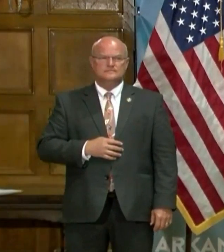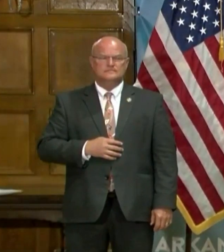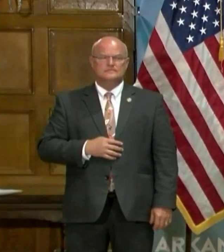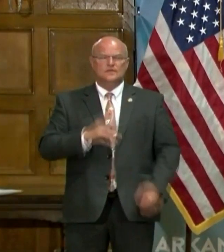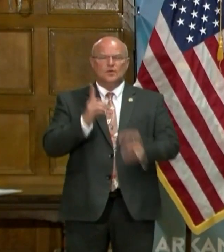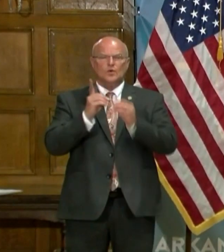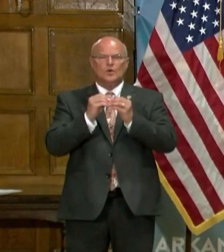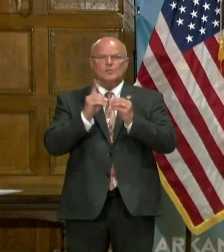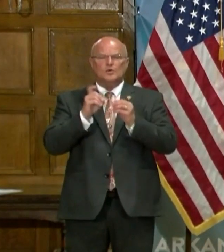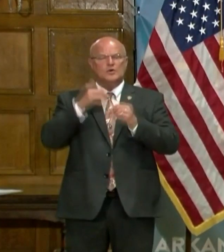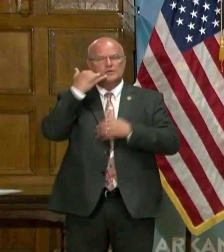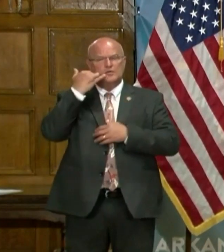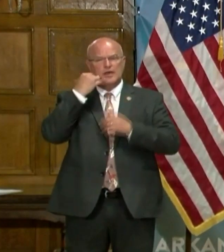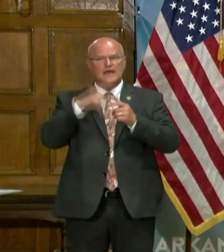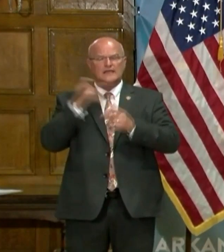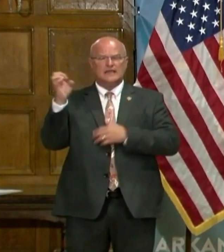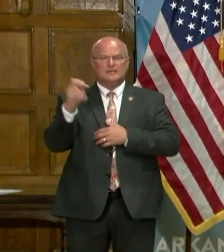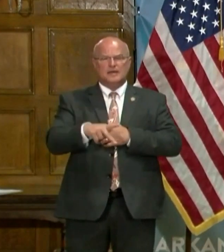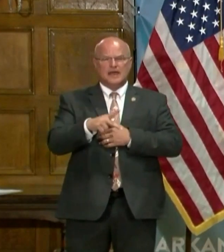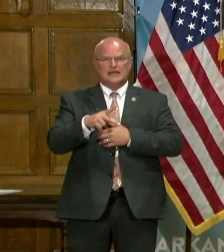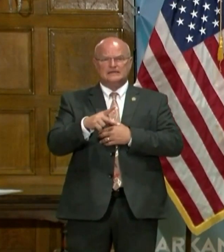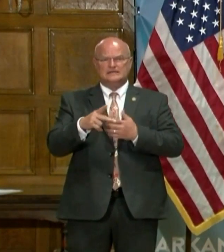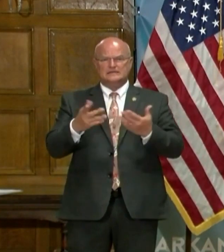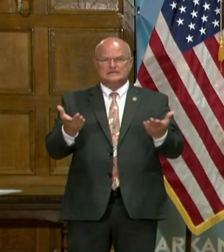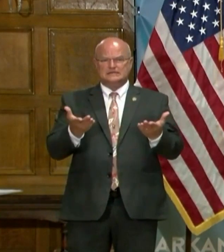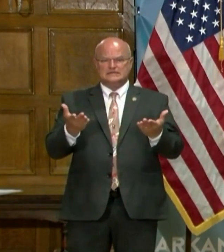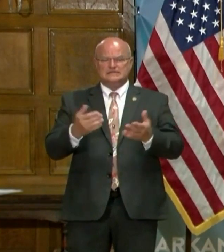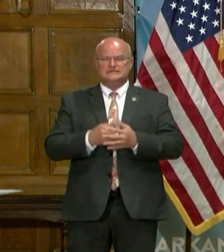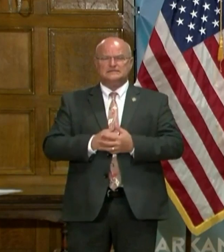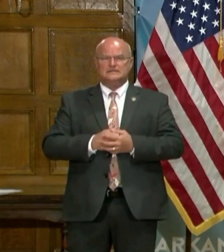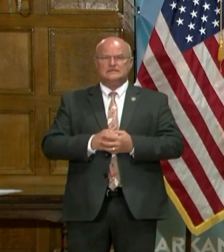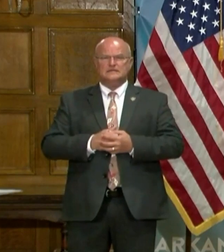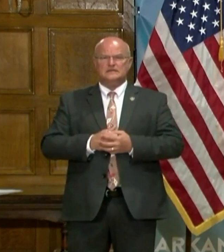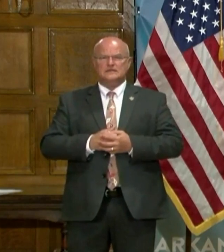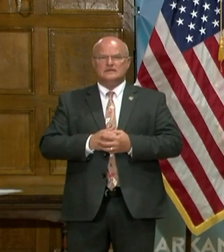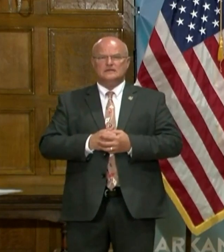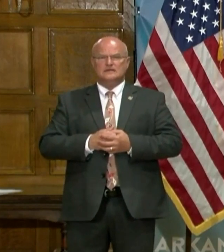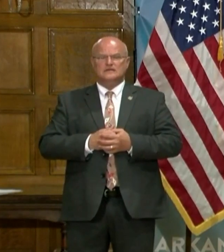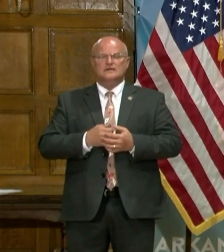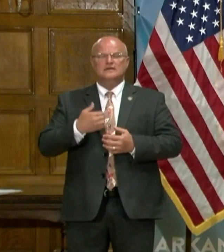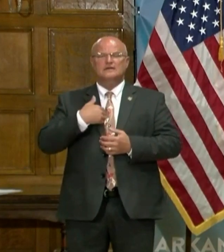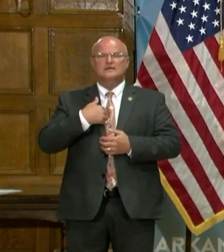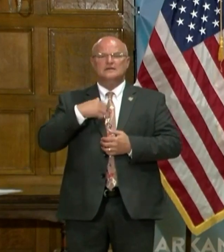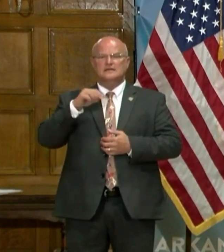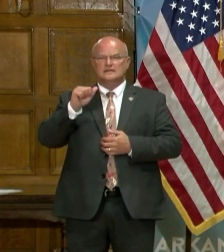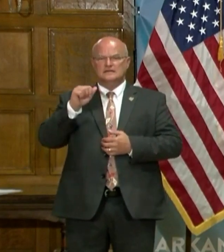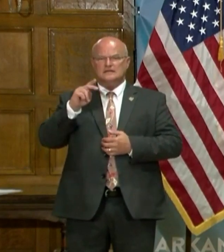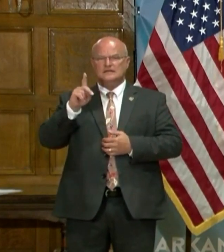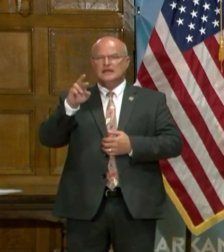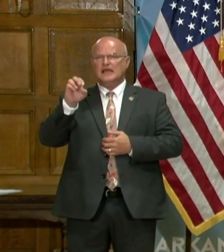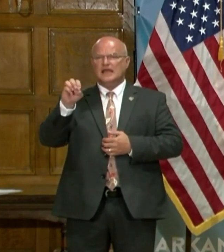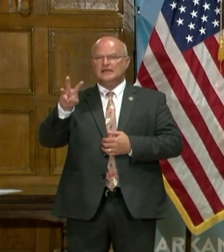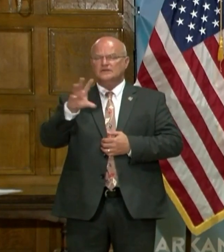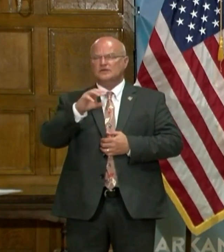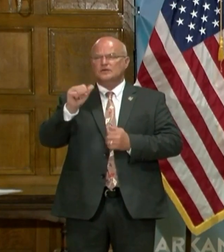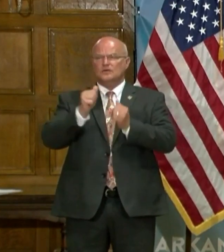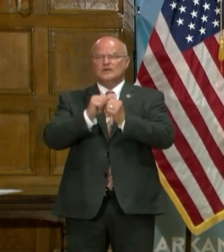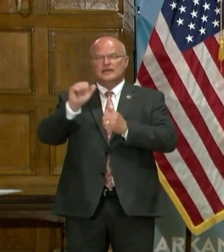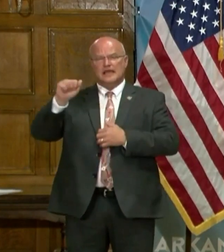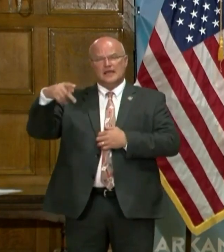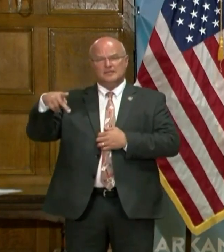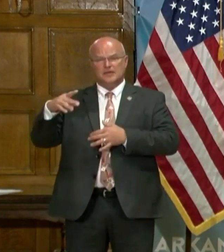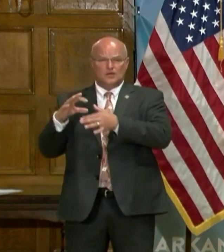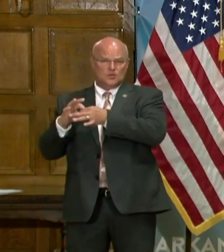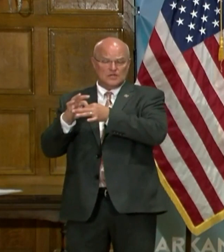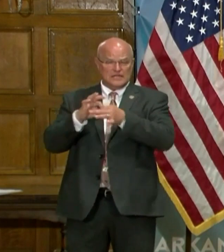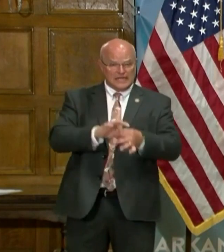And one more question remotely, then we'll come back to the table. Yeah, Governor, this is Andrew with AP.